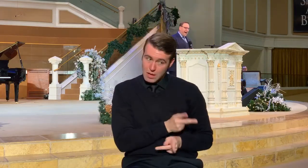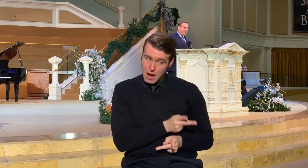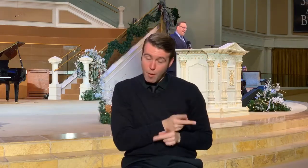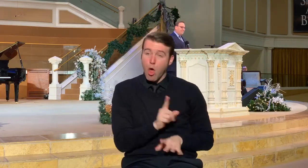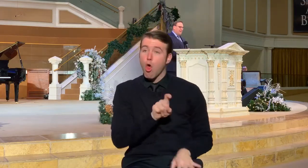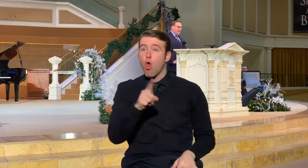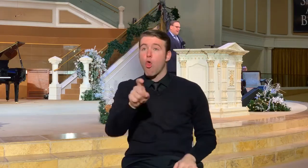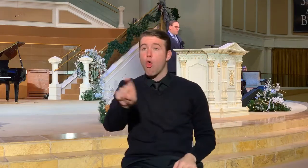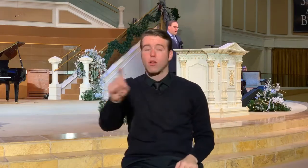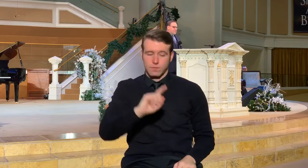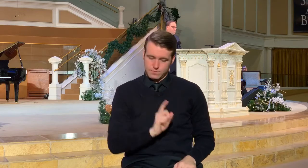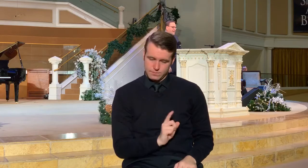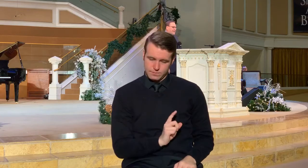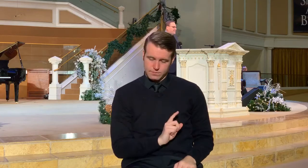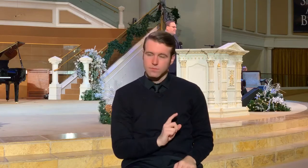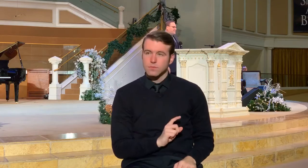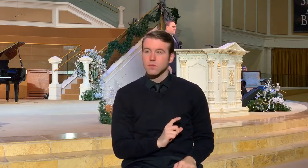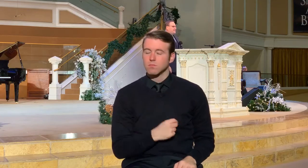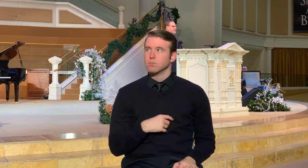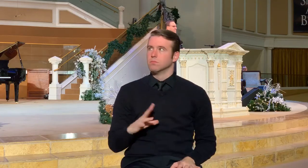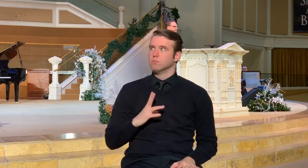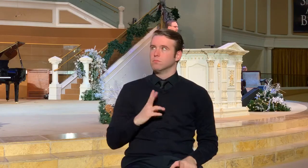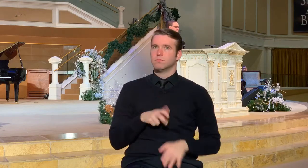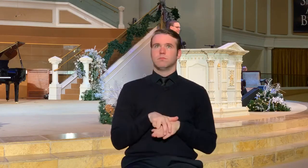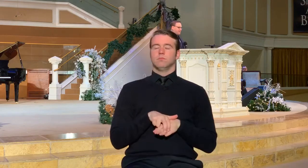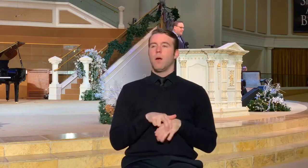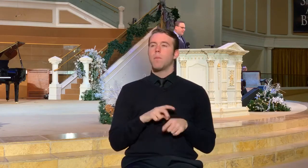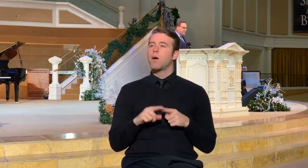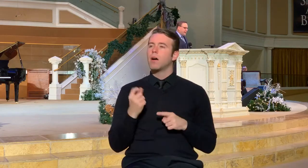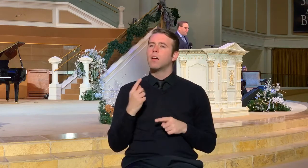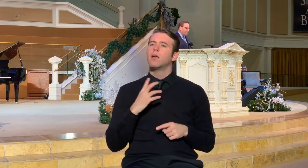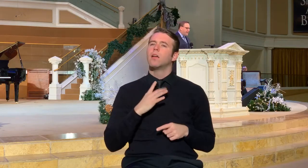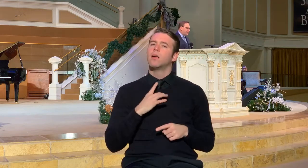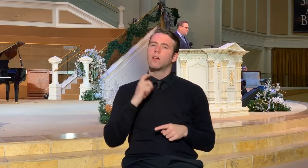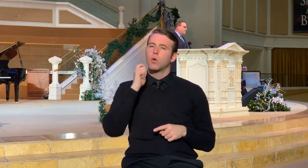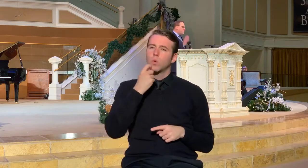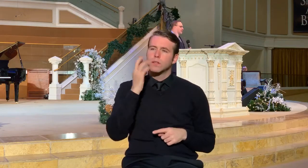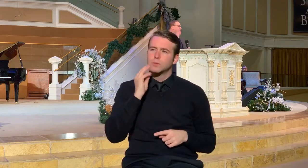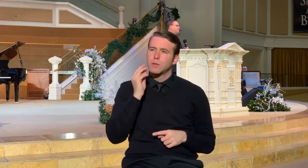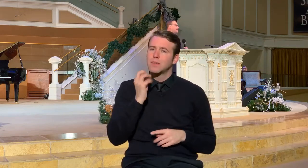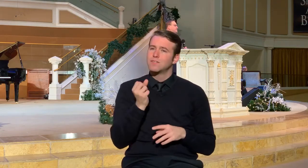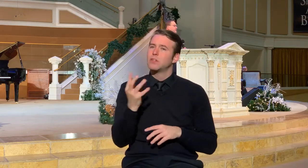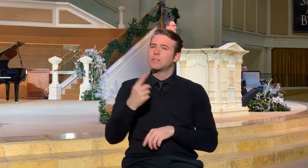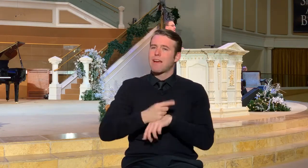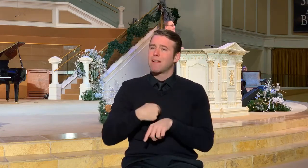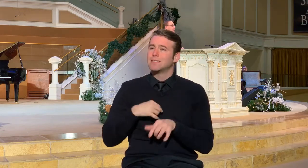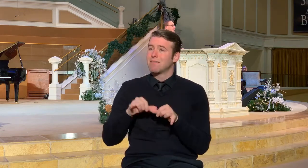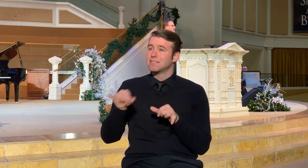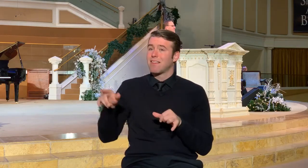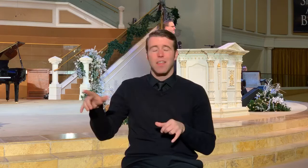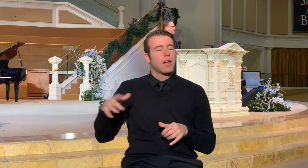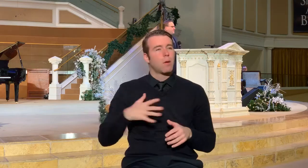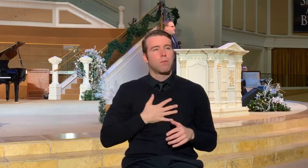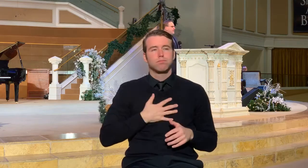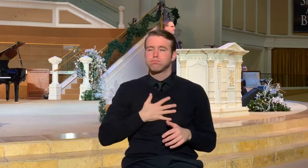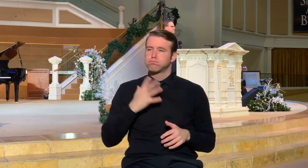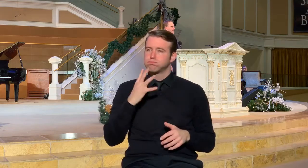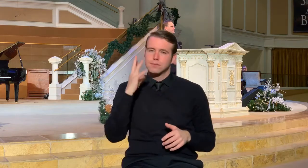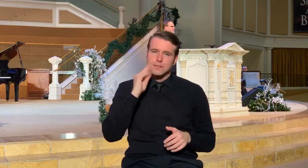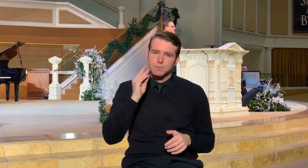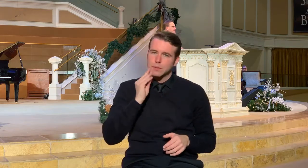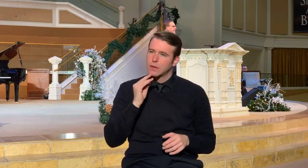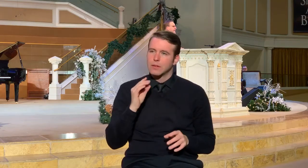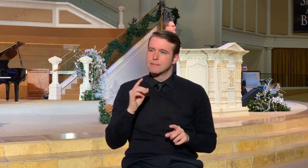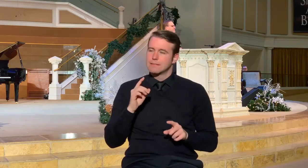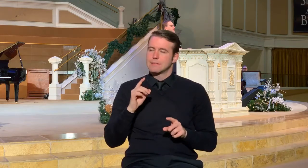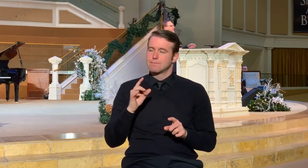wander out. And it was a magnificent event to spend those couple of days, one of the greatest events of my life ever. But